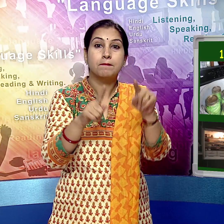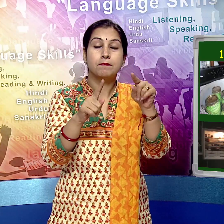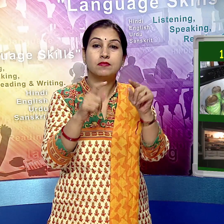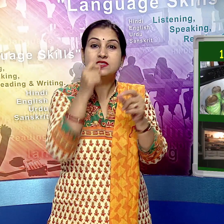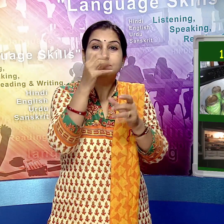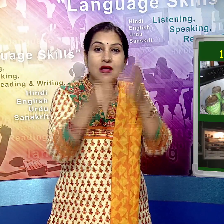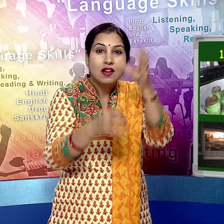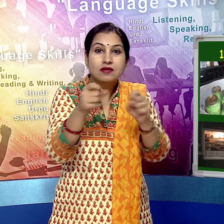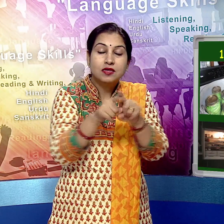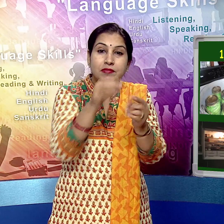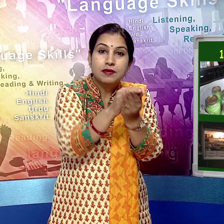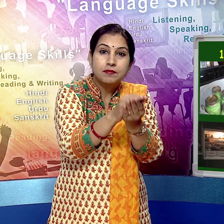pasteurization,